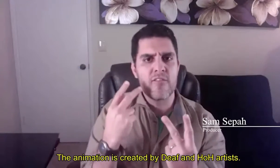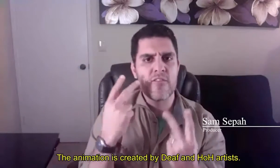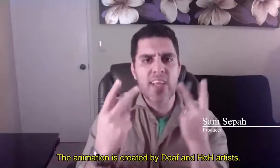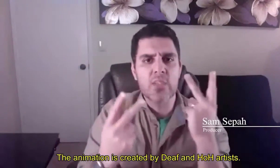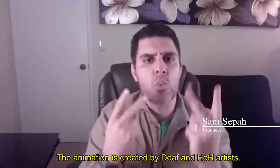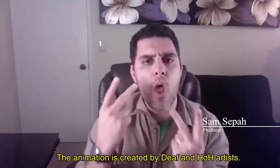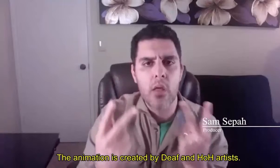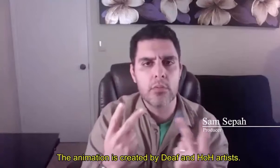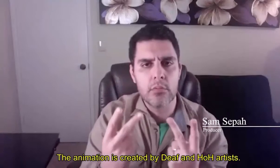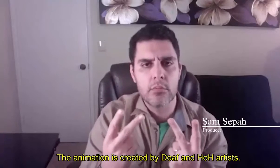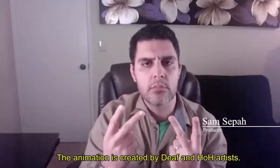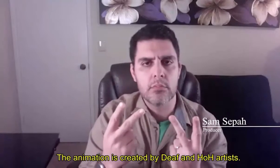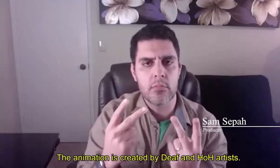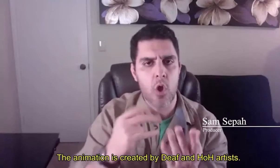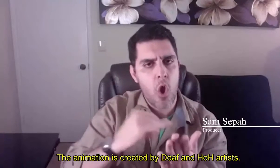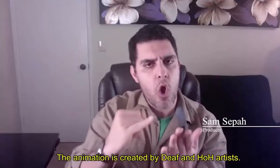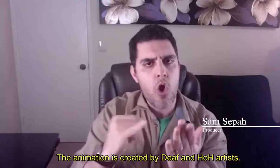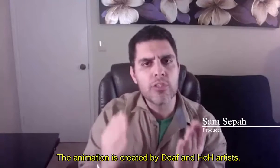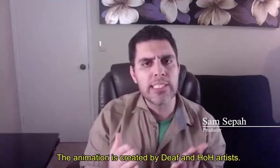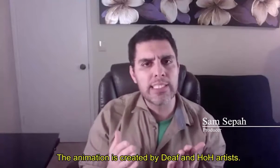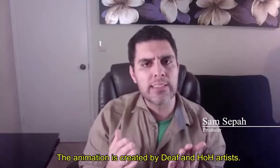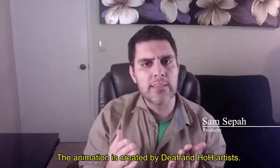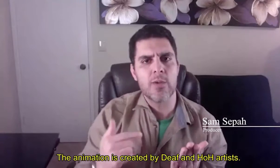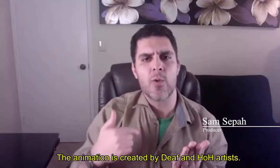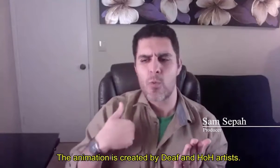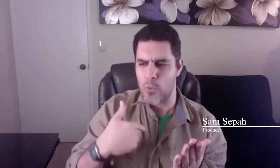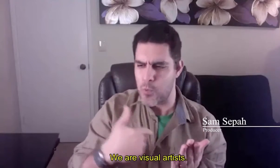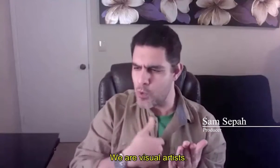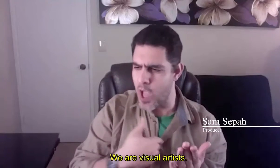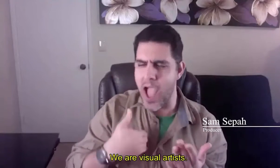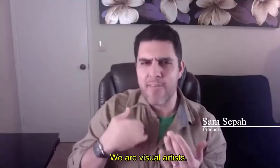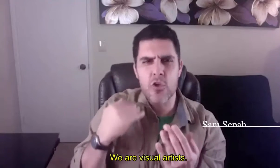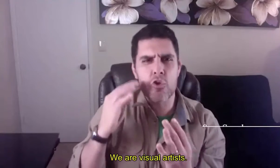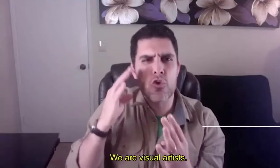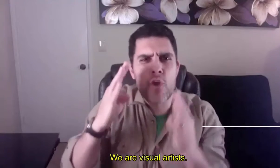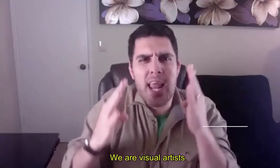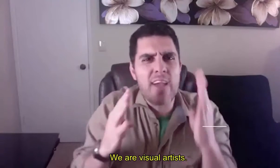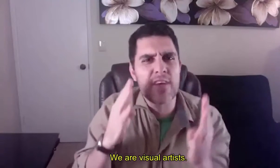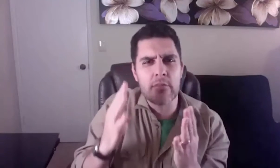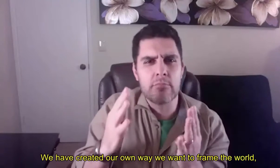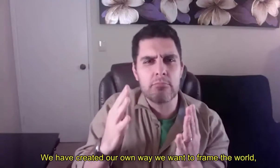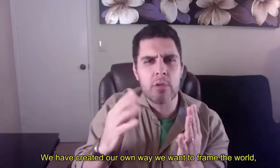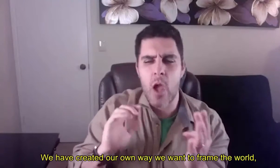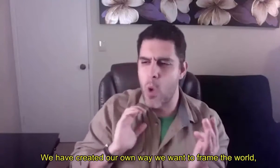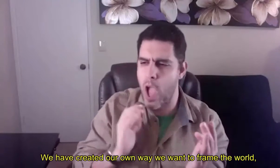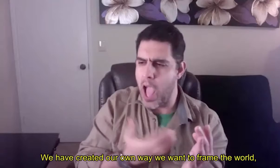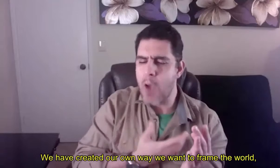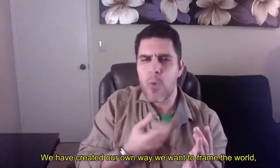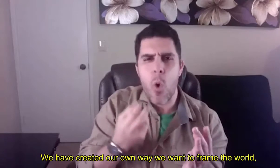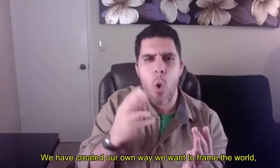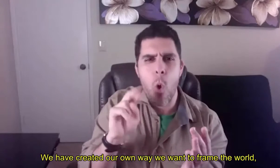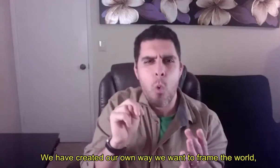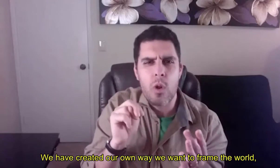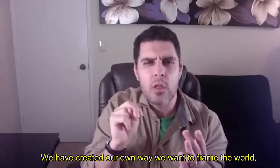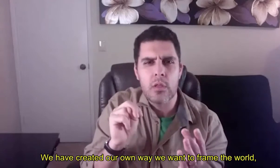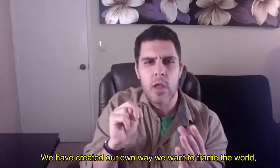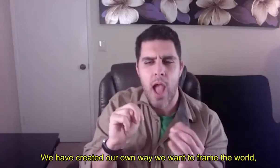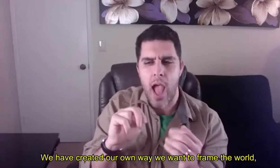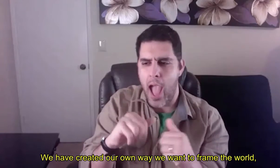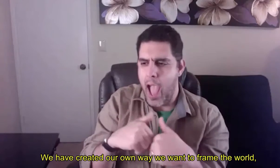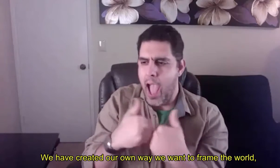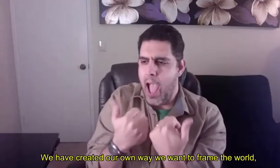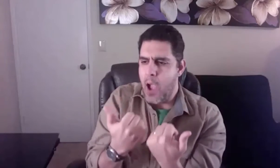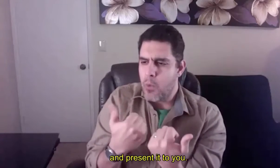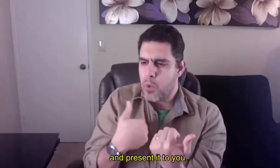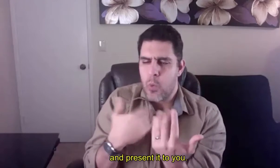The animation is created by deaf and hard of hearing artists. We are visual artists. We have created our own way we want to